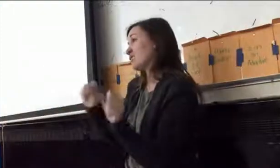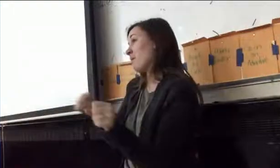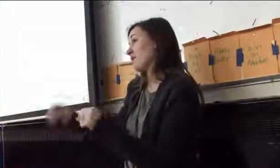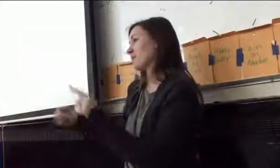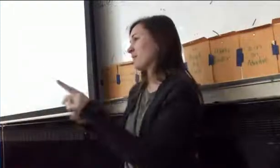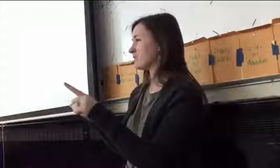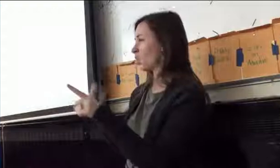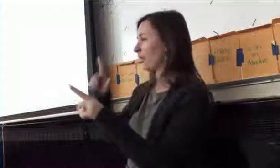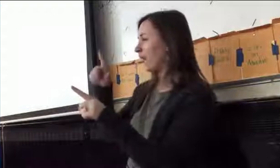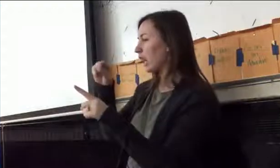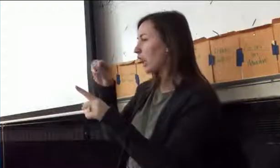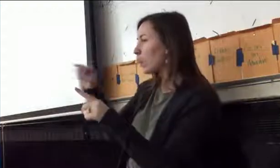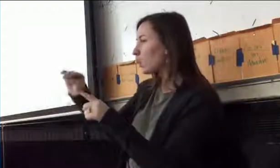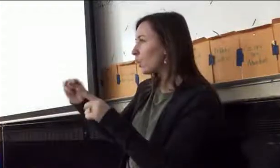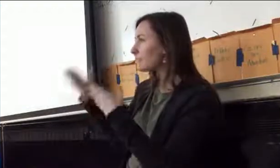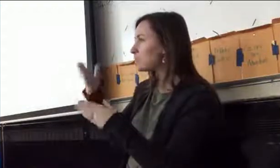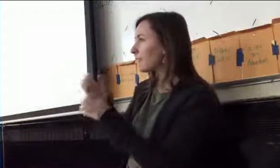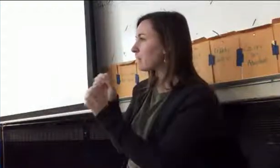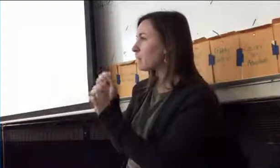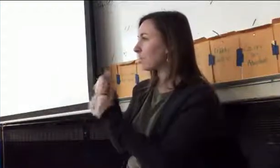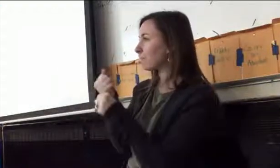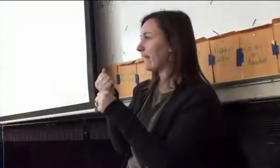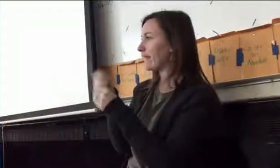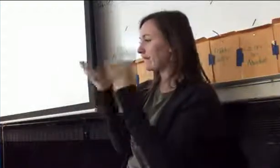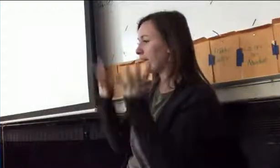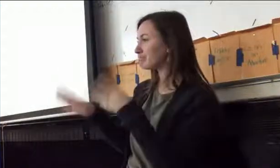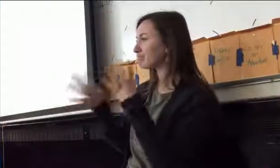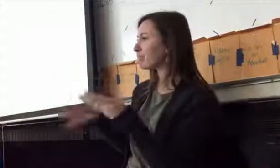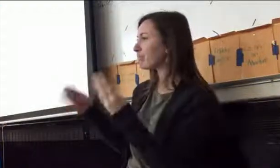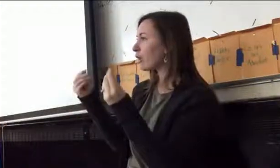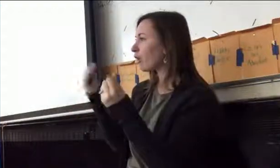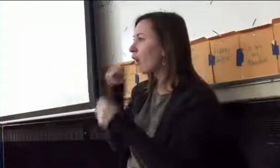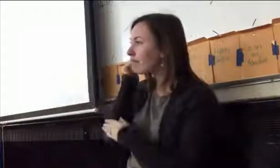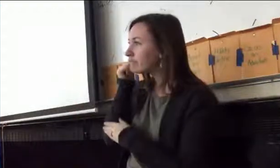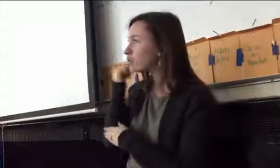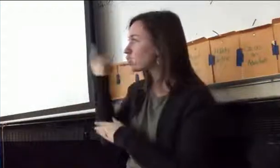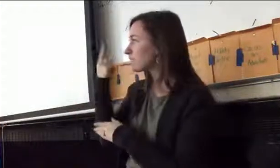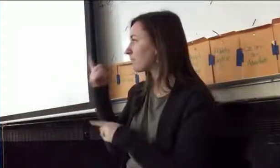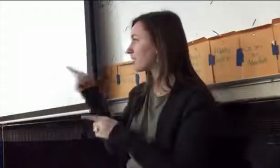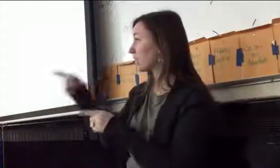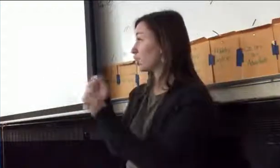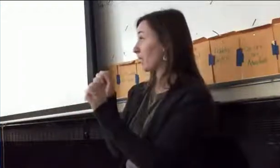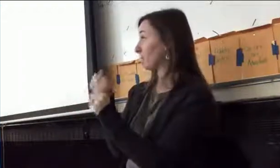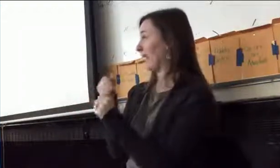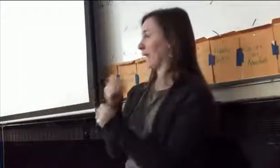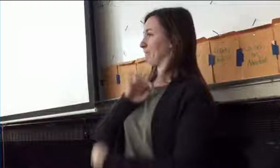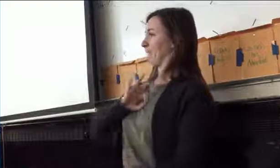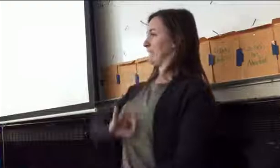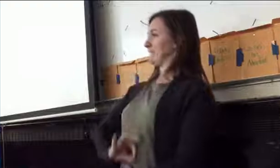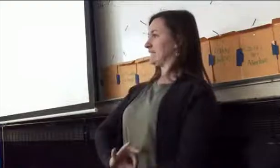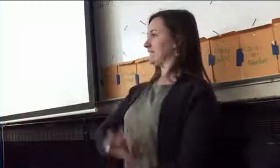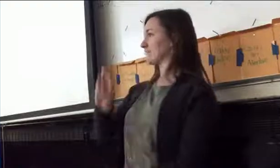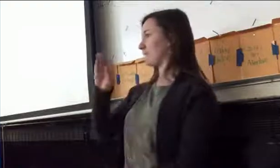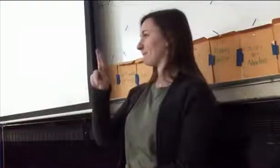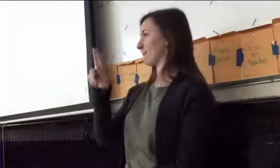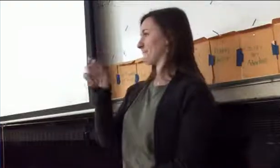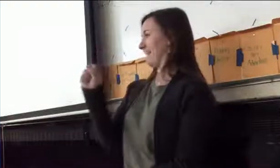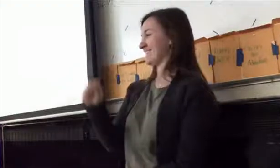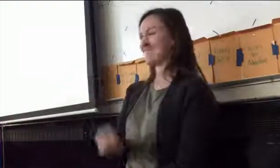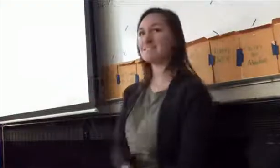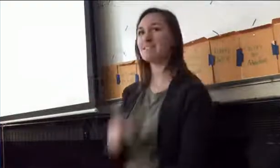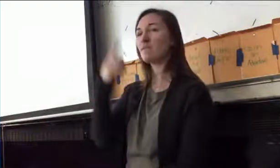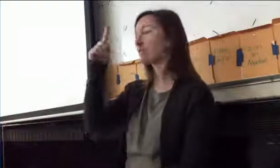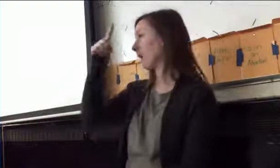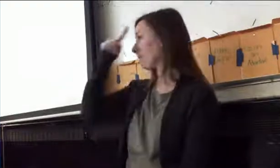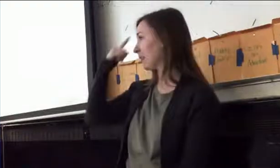of loom thing, so maybe they're making cloth. Okay, we'll go 2 more guesses. They're making buttons. Making buttons?